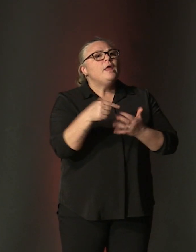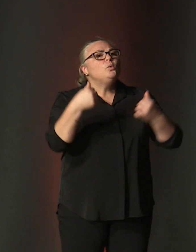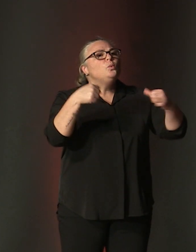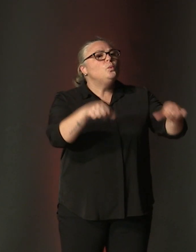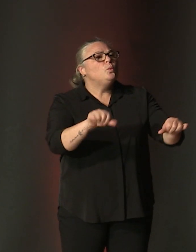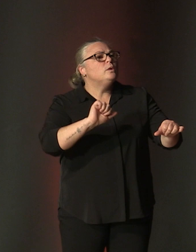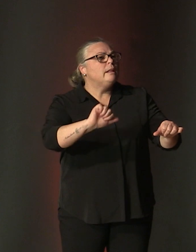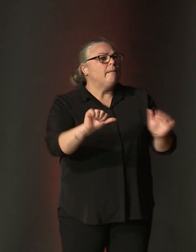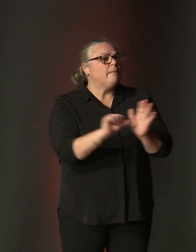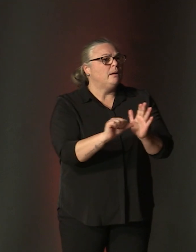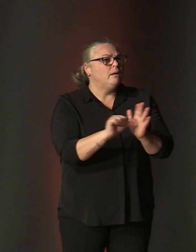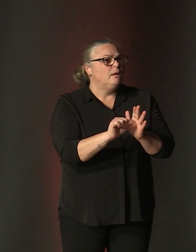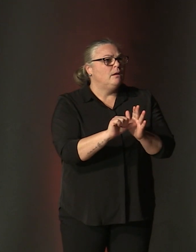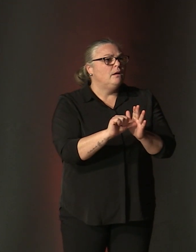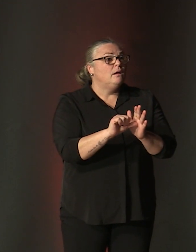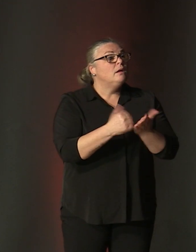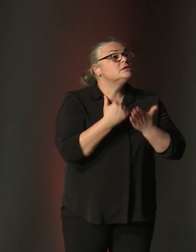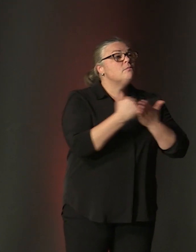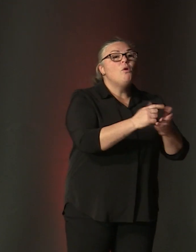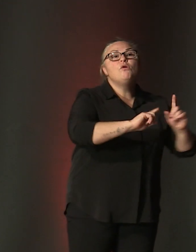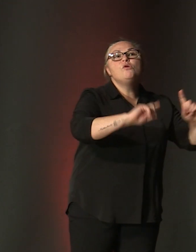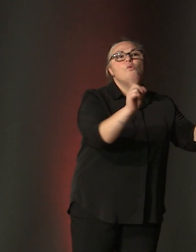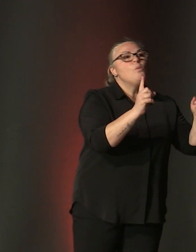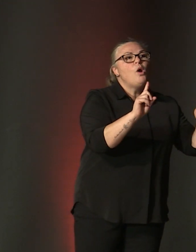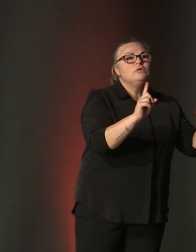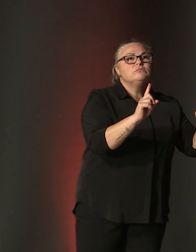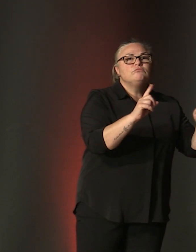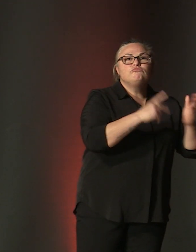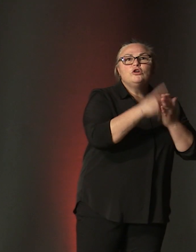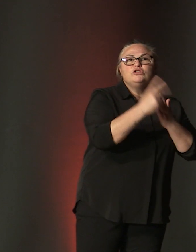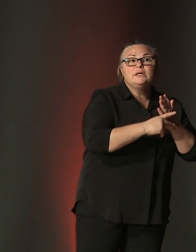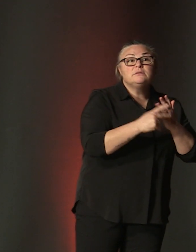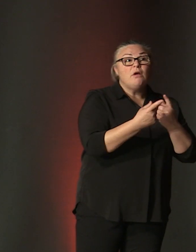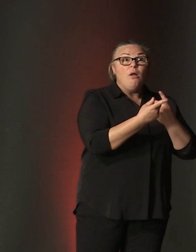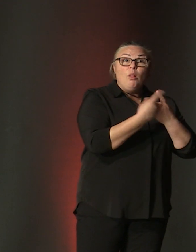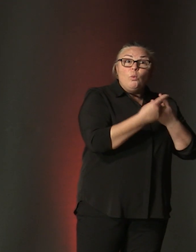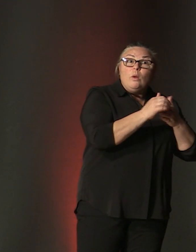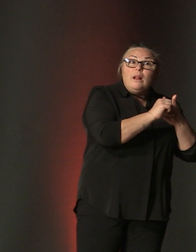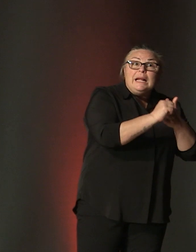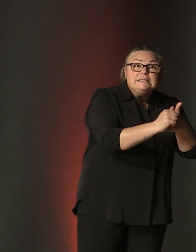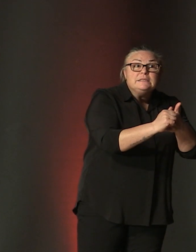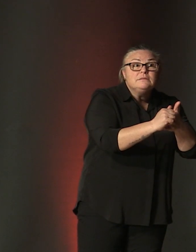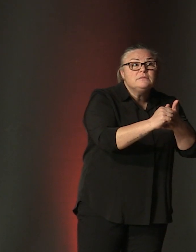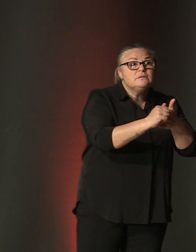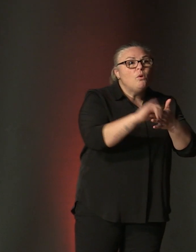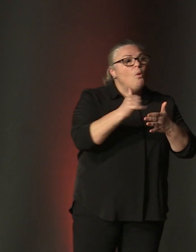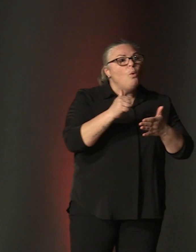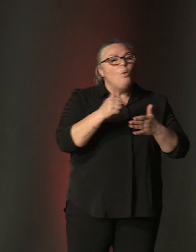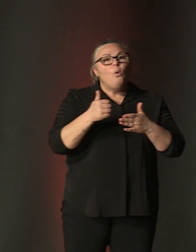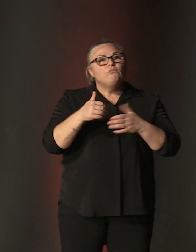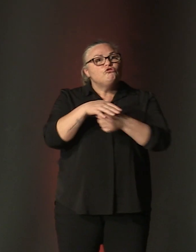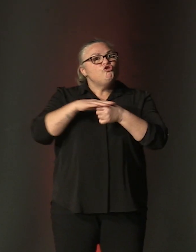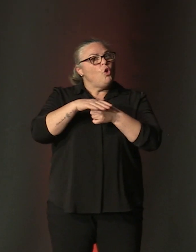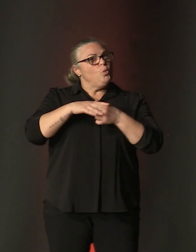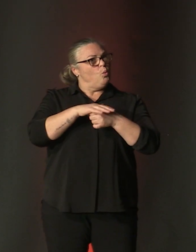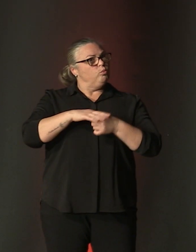supporting. Are they locally led? Are they locally based? Think about who's benefiting from that money.